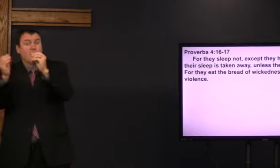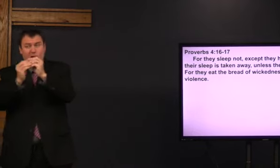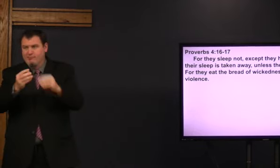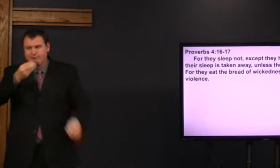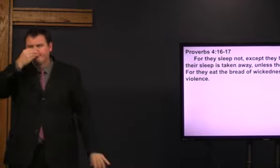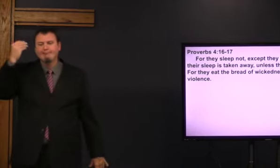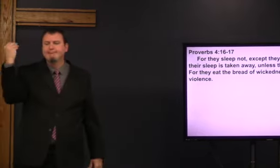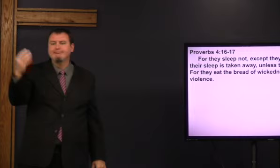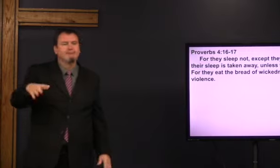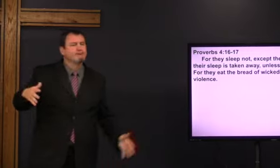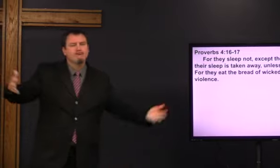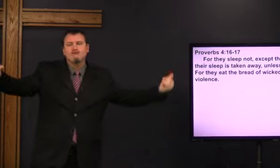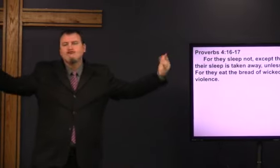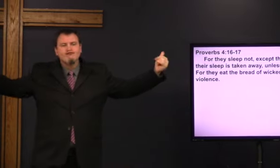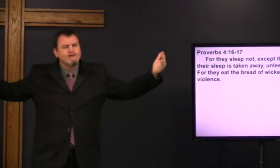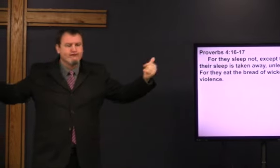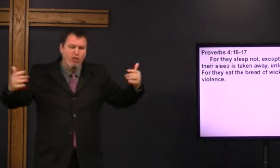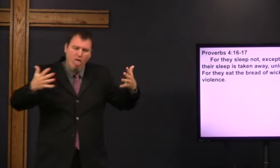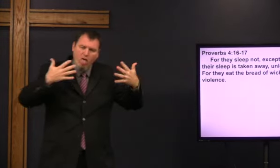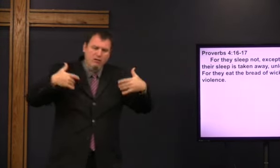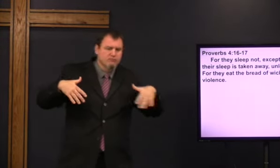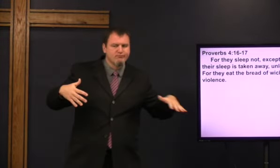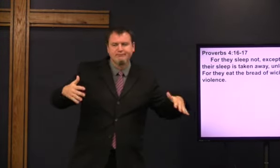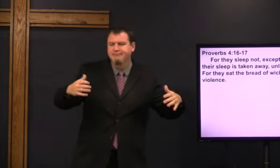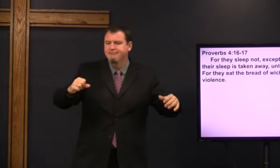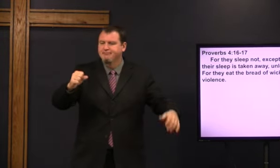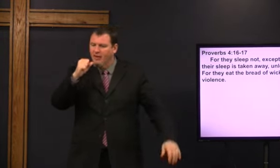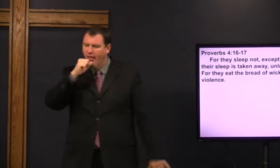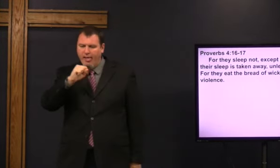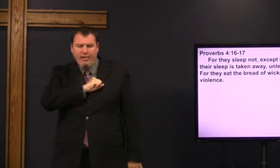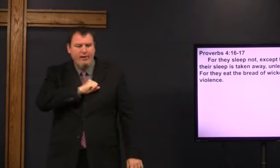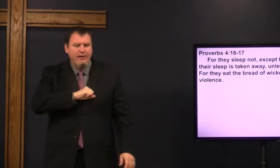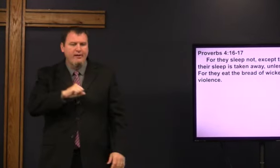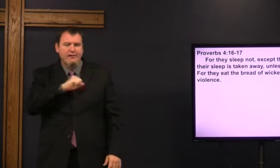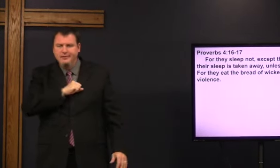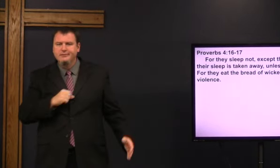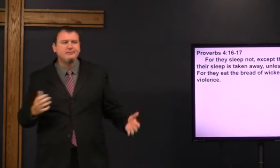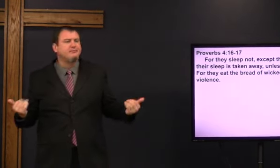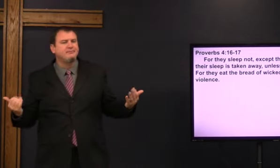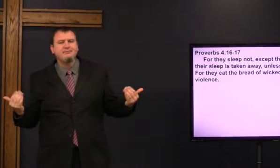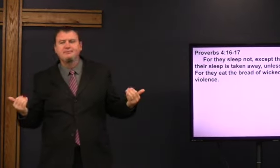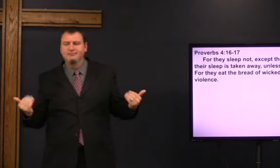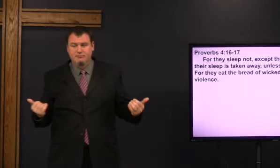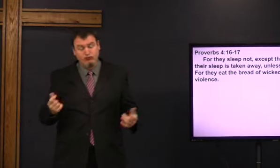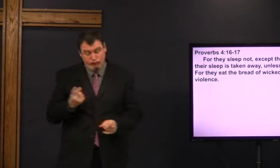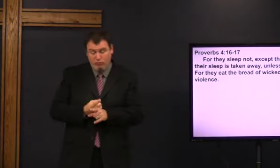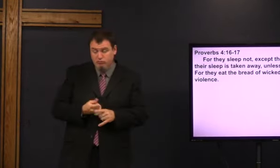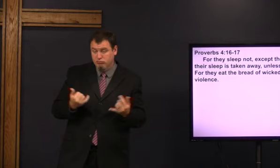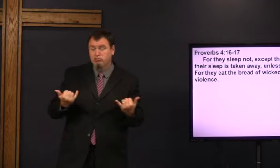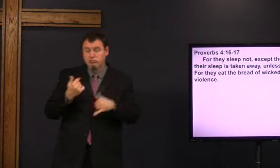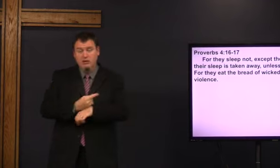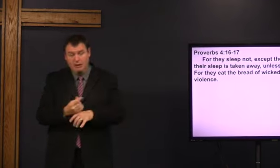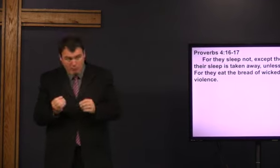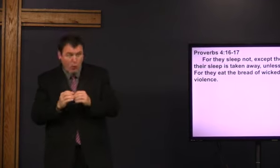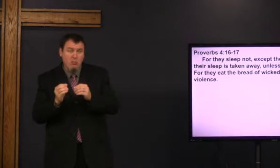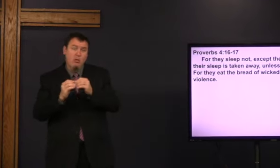Oh, right. More and more people don't care. They, you know, they have this bravado